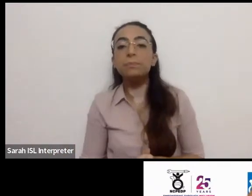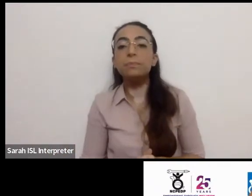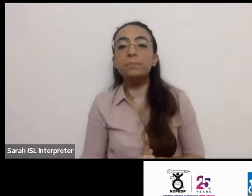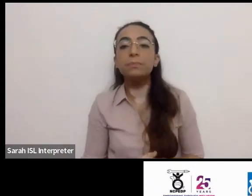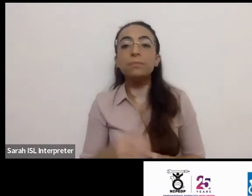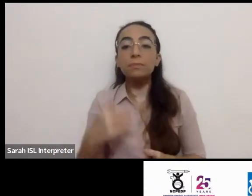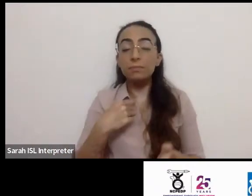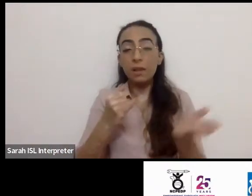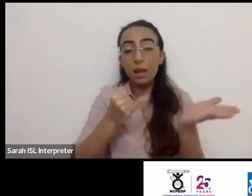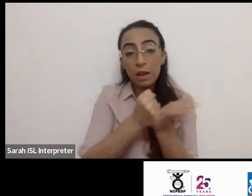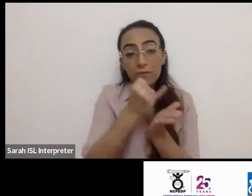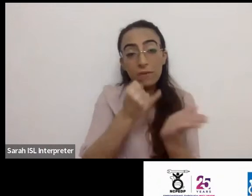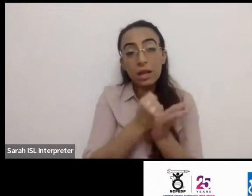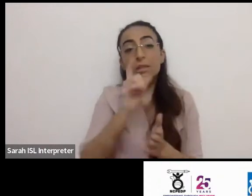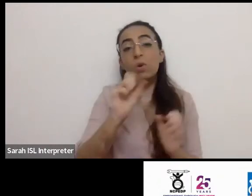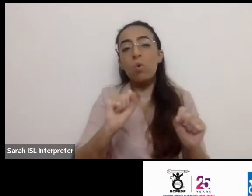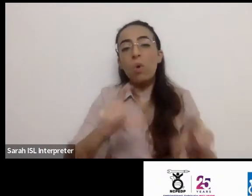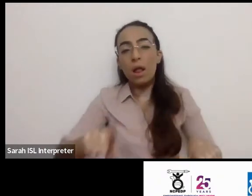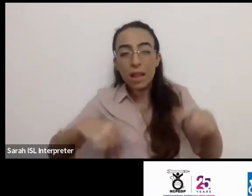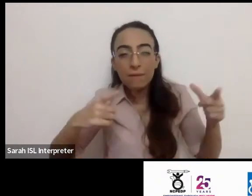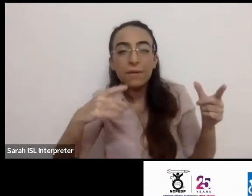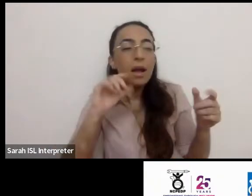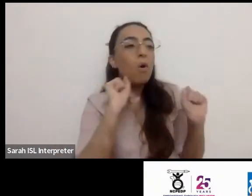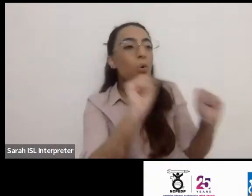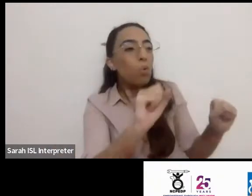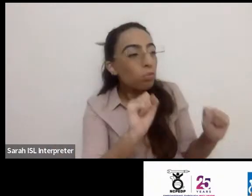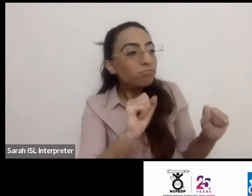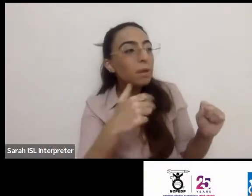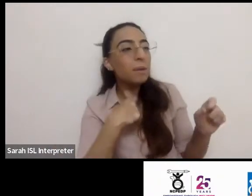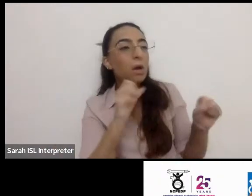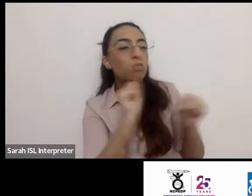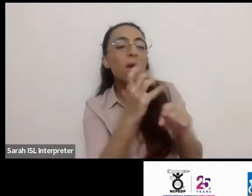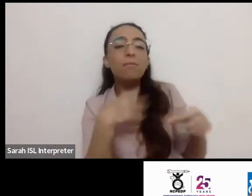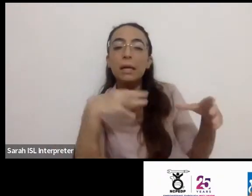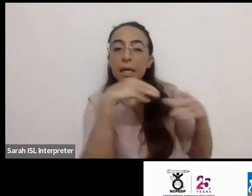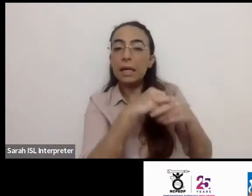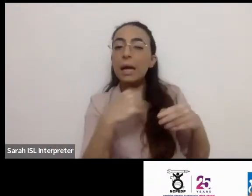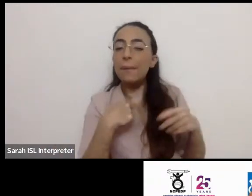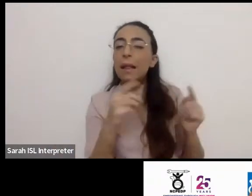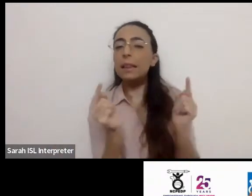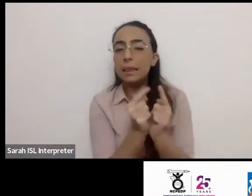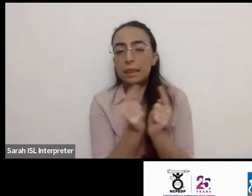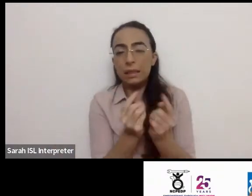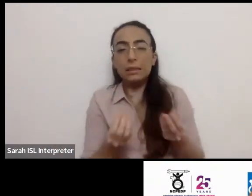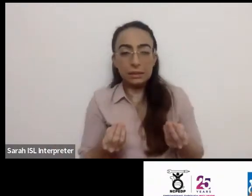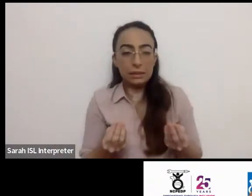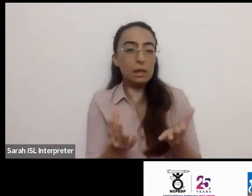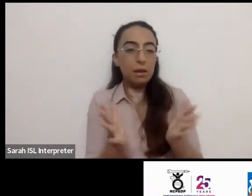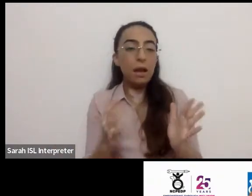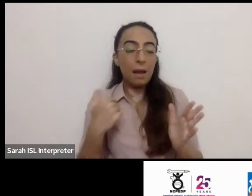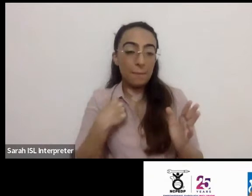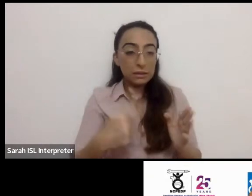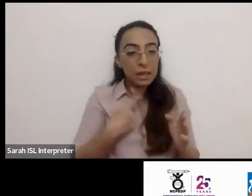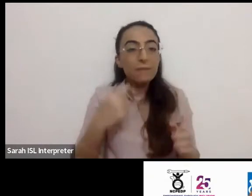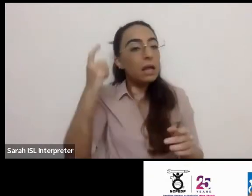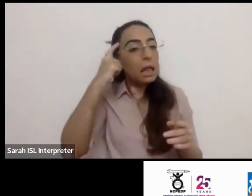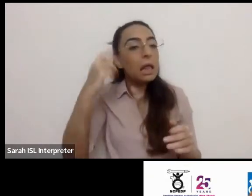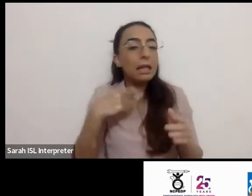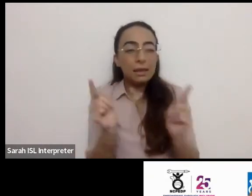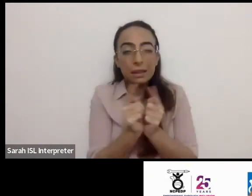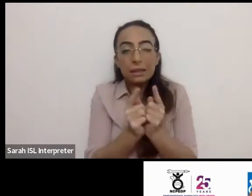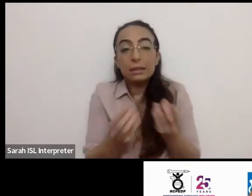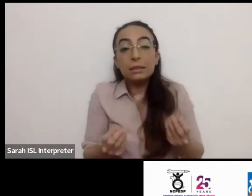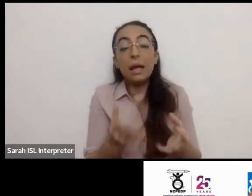rural livelihoods is still early, at least for us, both at the foundation and certainly at Wipro. But